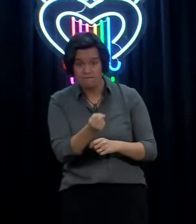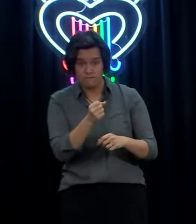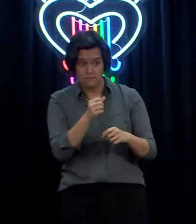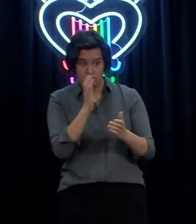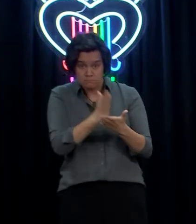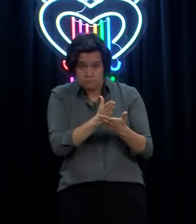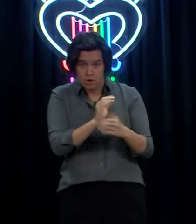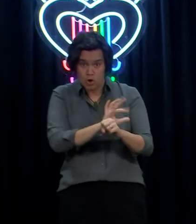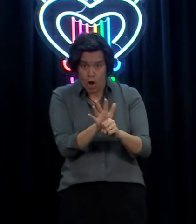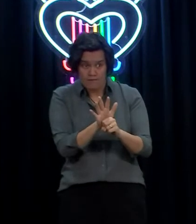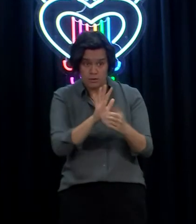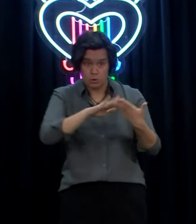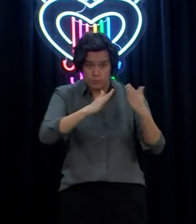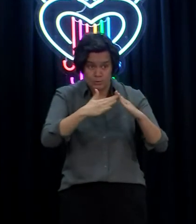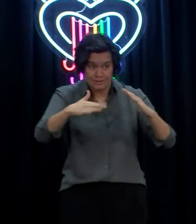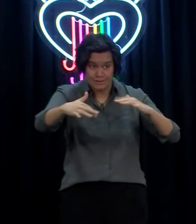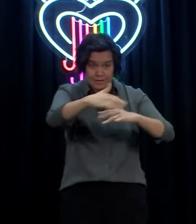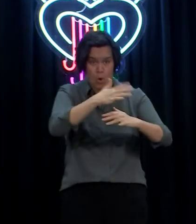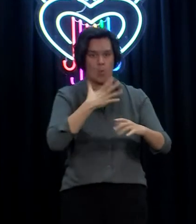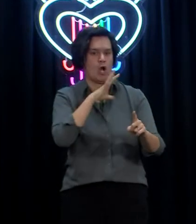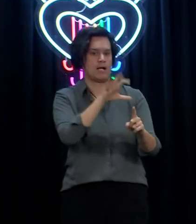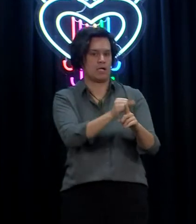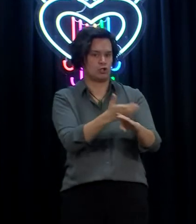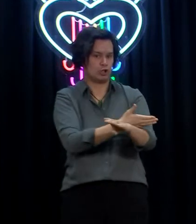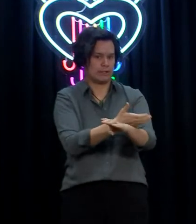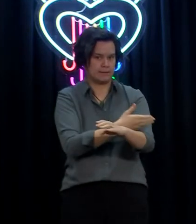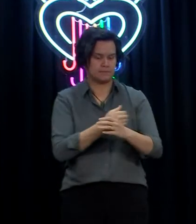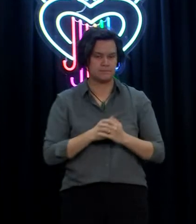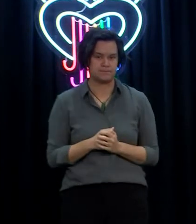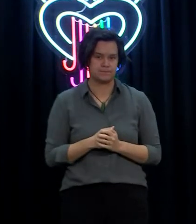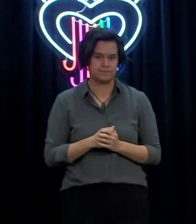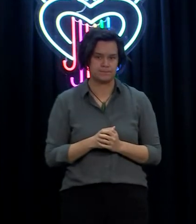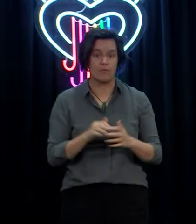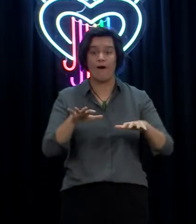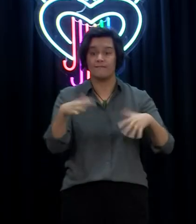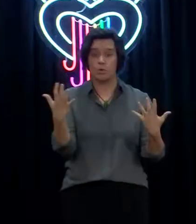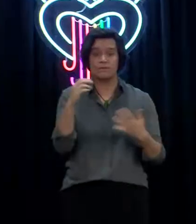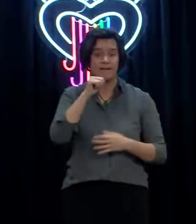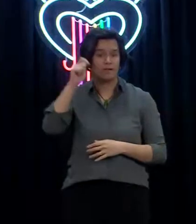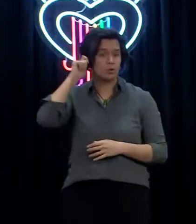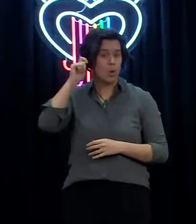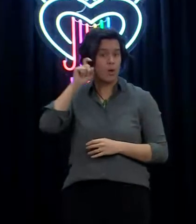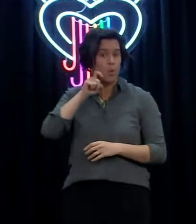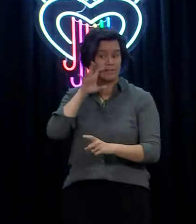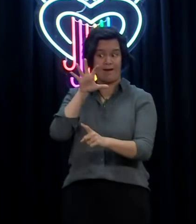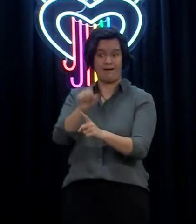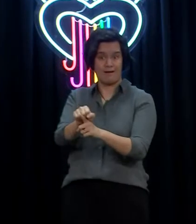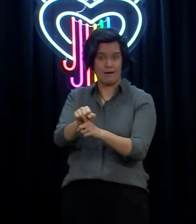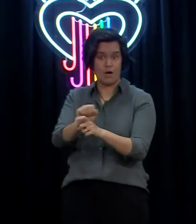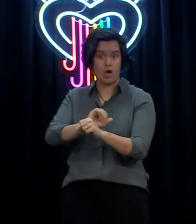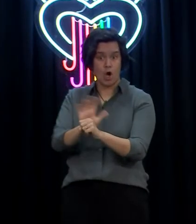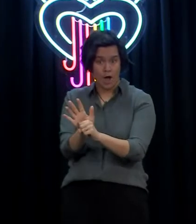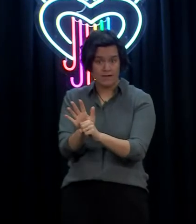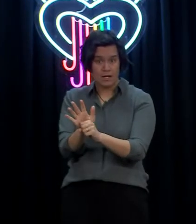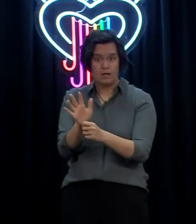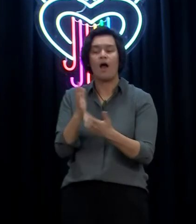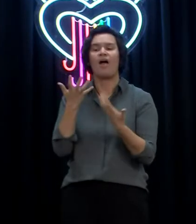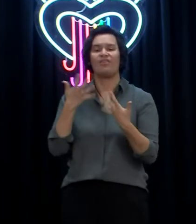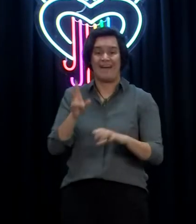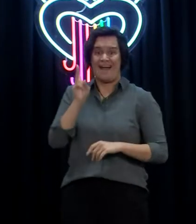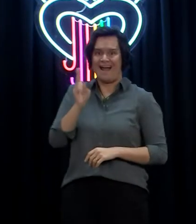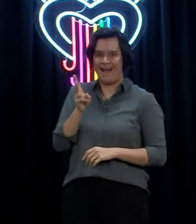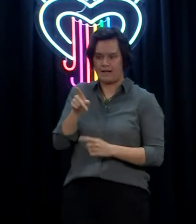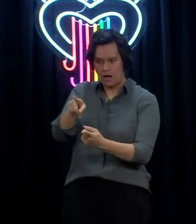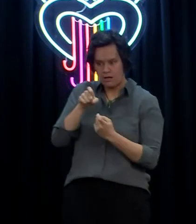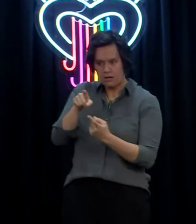testing. As always, we always investigate any positive detection and do repeat samples and see if we can